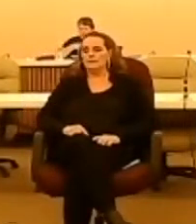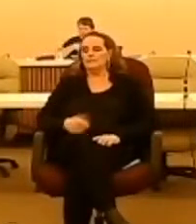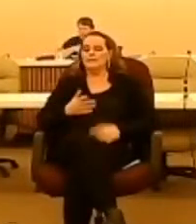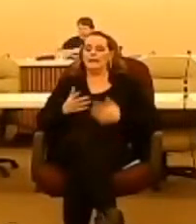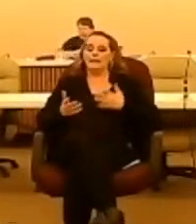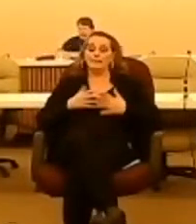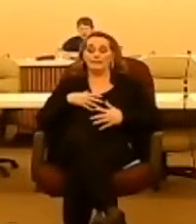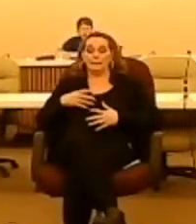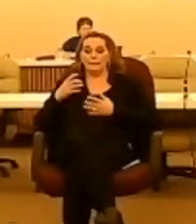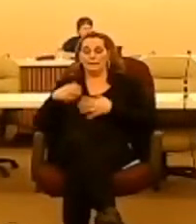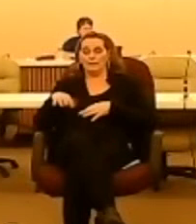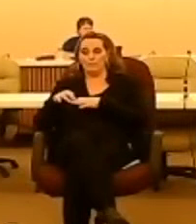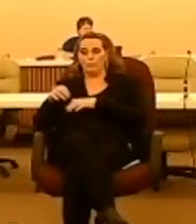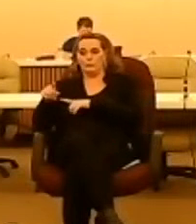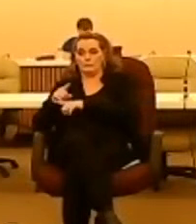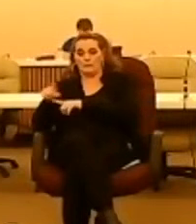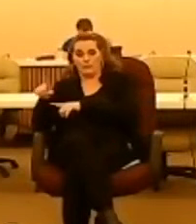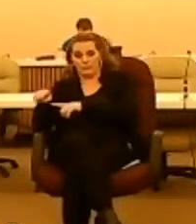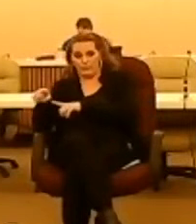not as important to us.